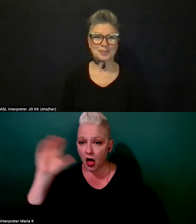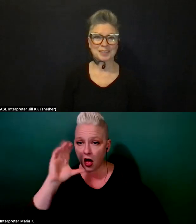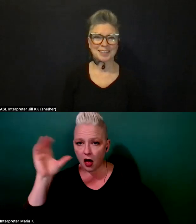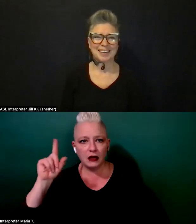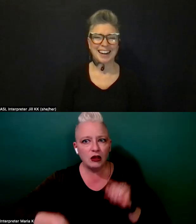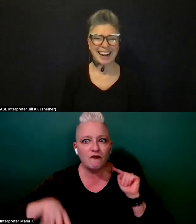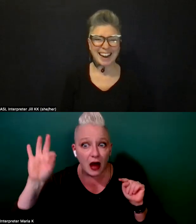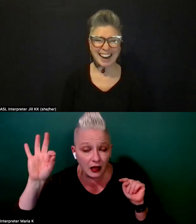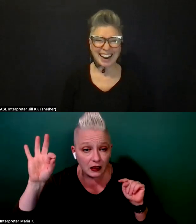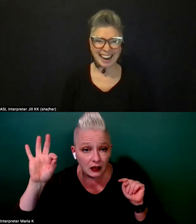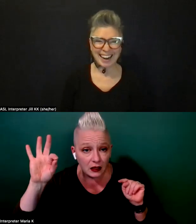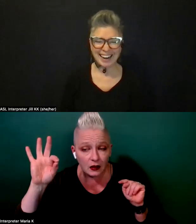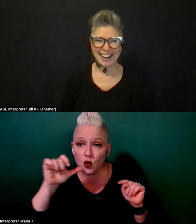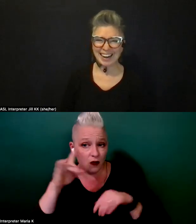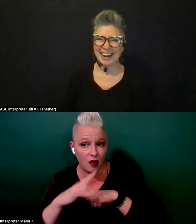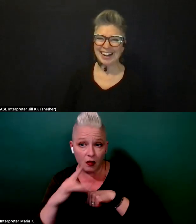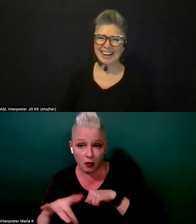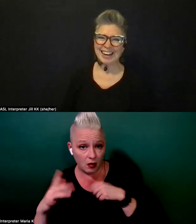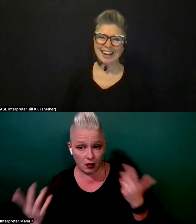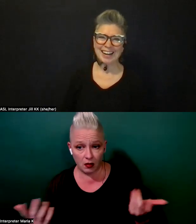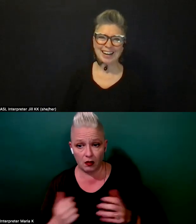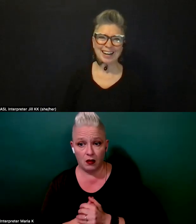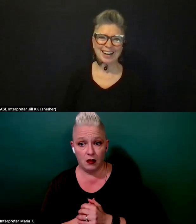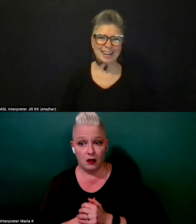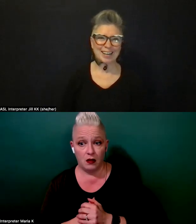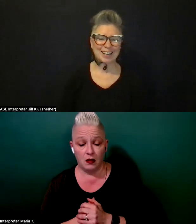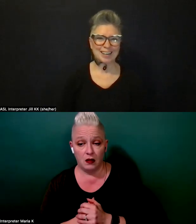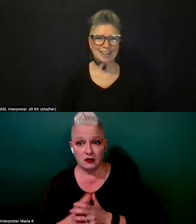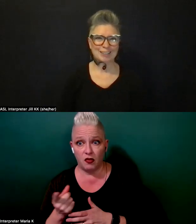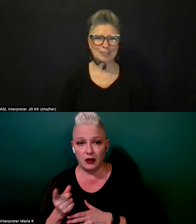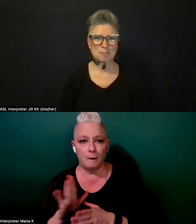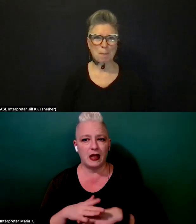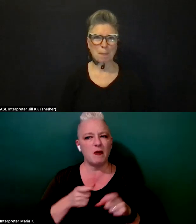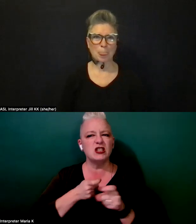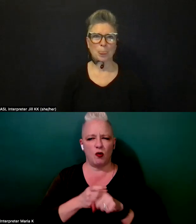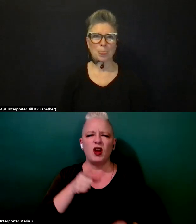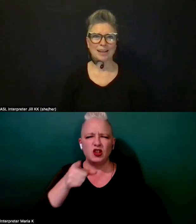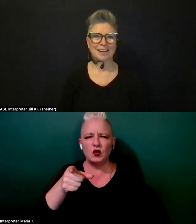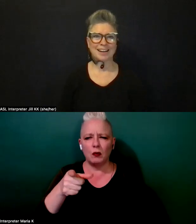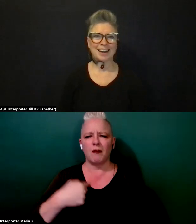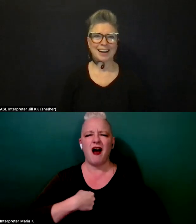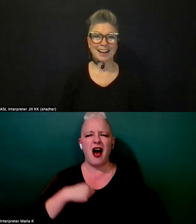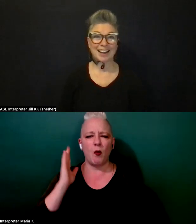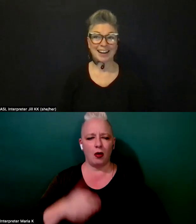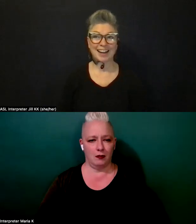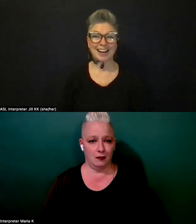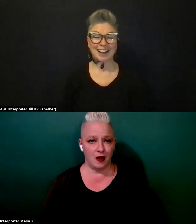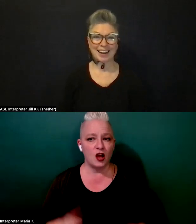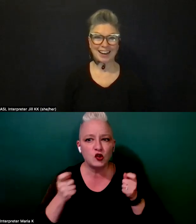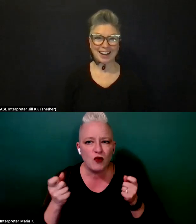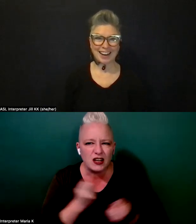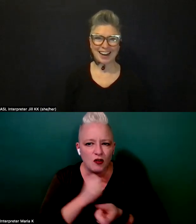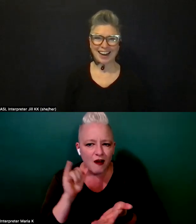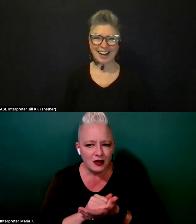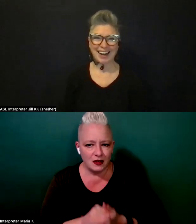in that size with that availability. So then it kind of became a joke that I would do it. And then the director loved it.